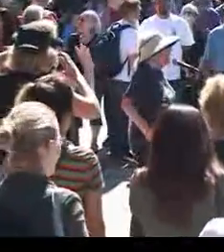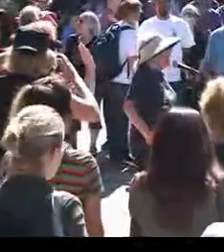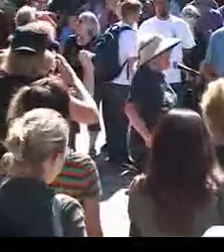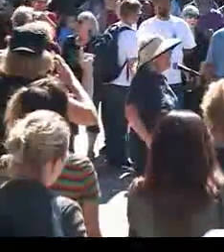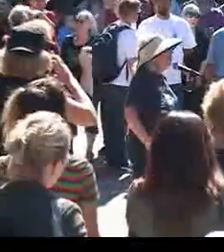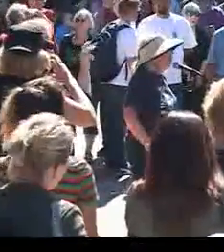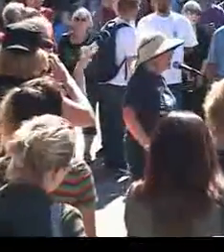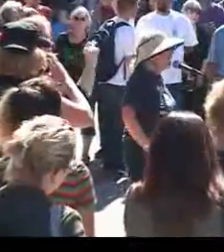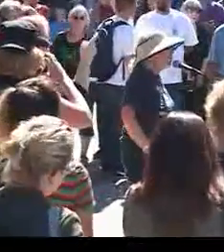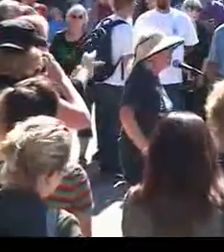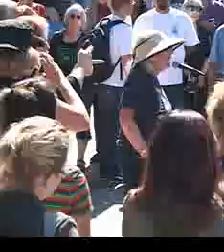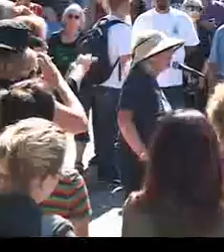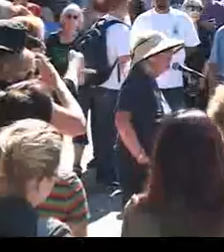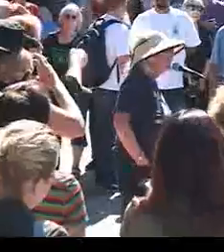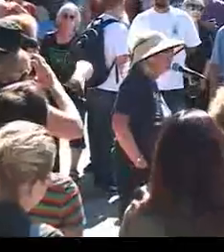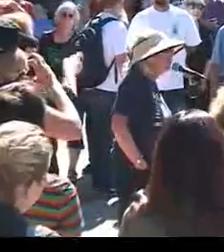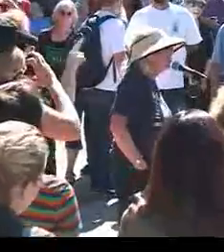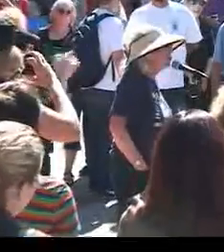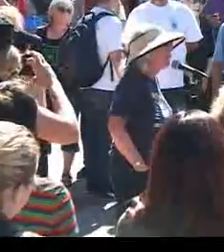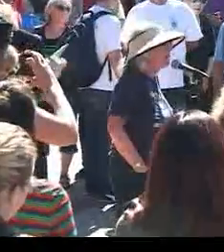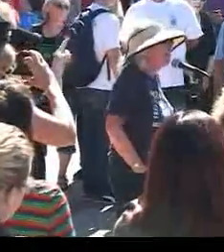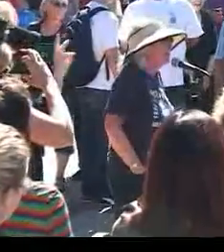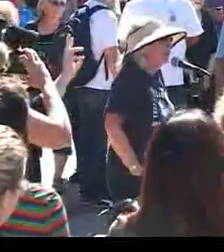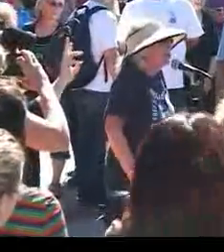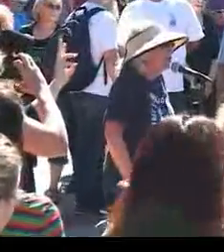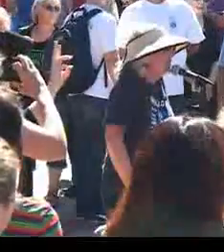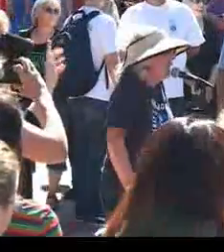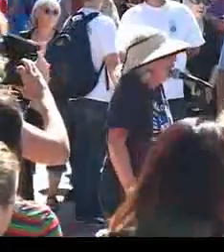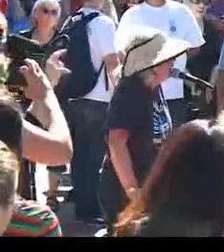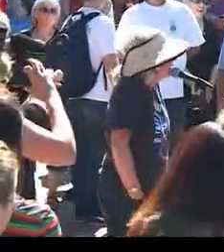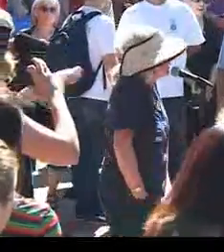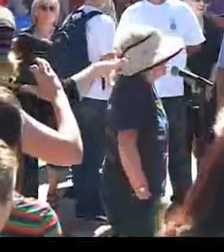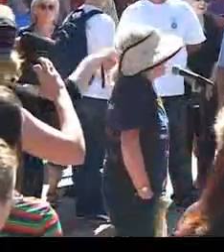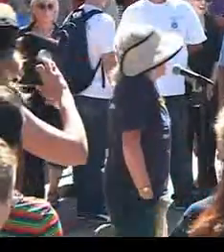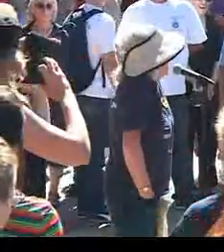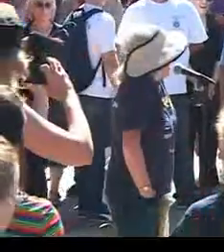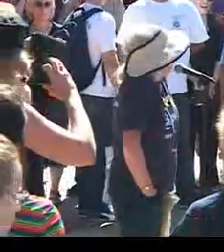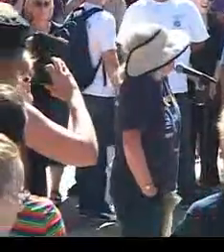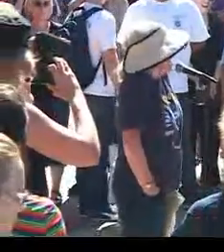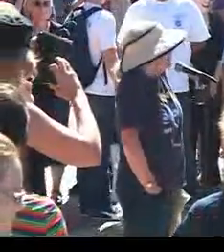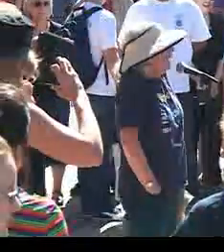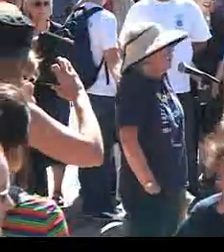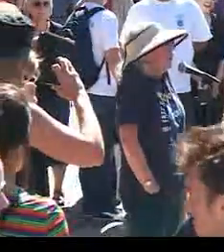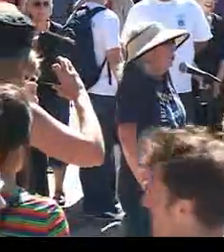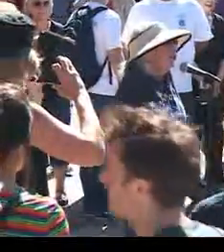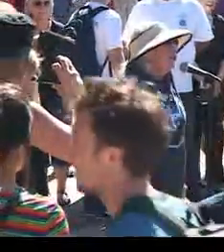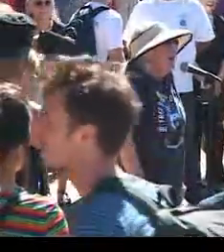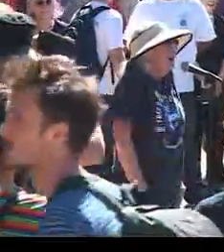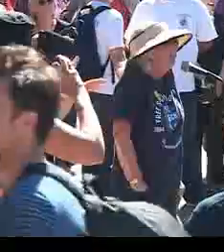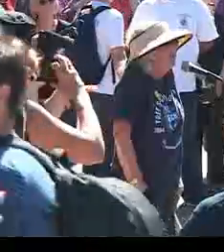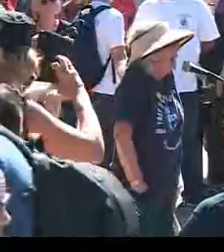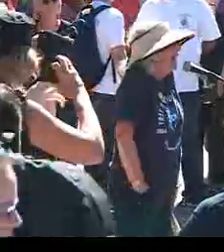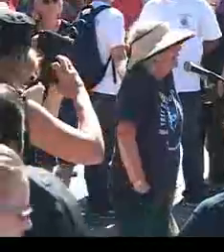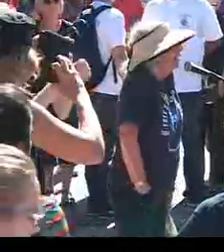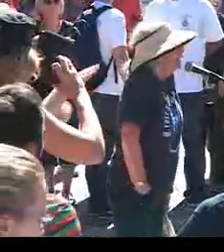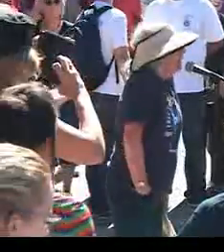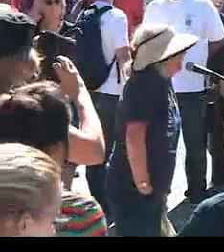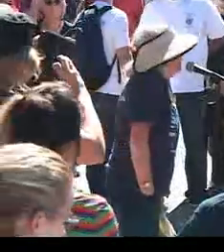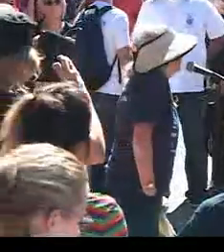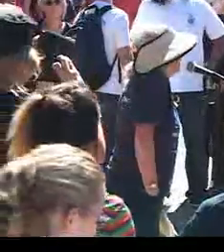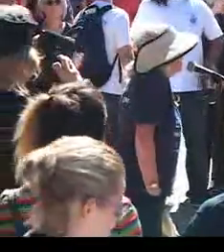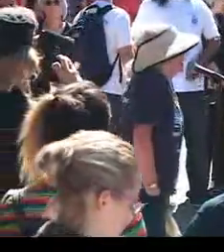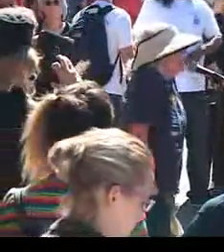Bancroft, and you had a 26-foot strip to put your tables, hand out literature